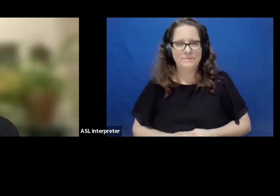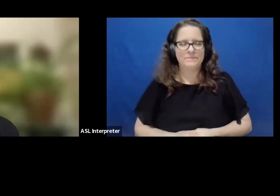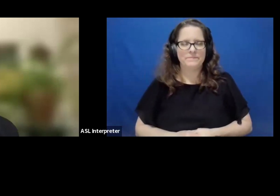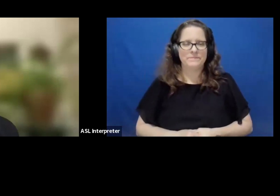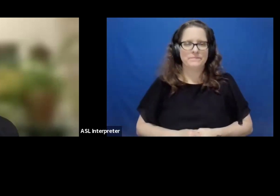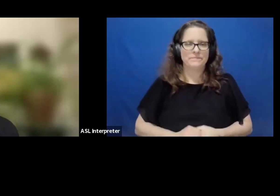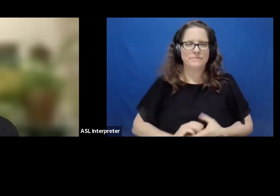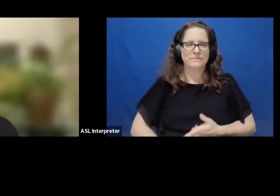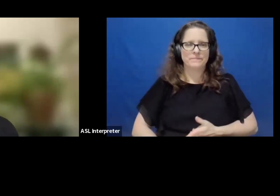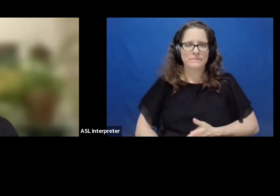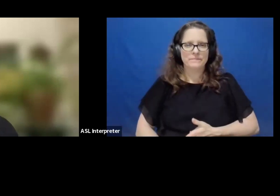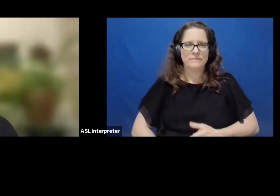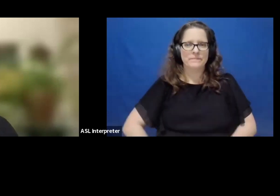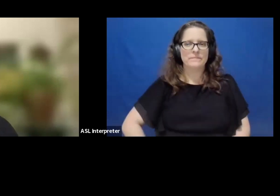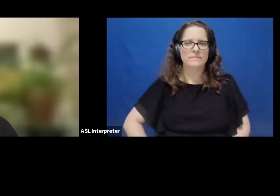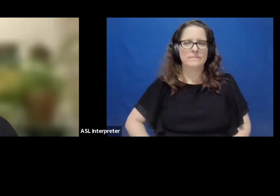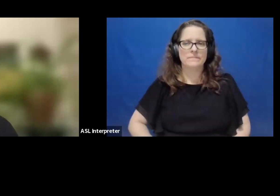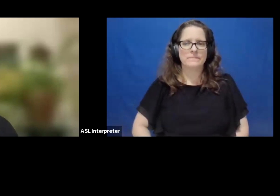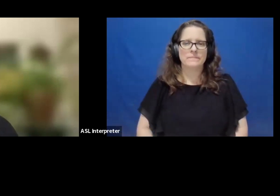Now,